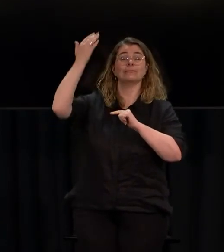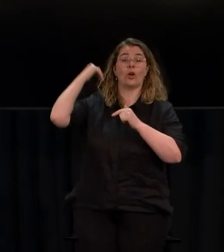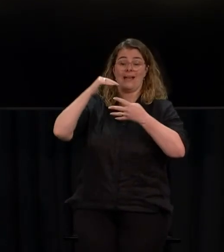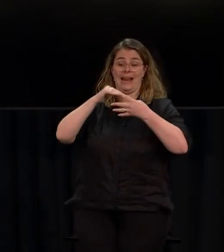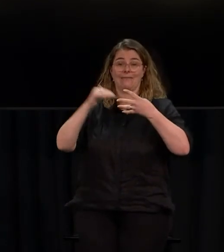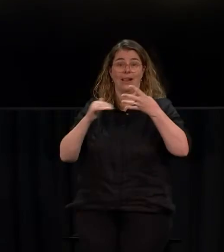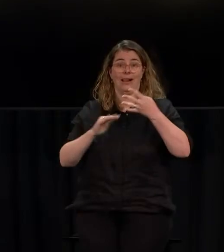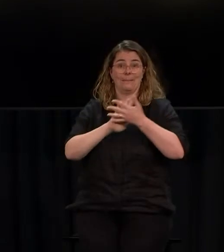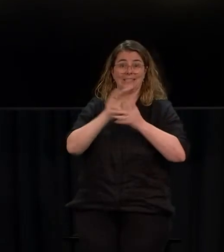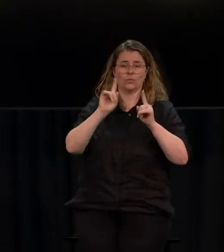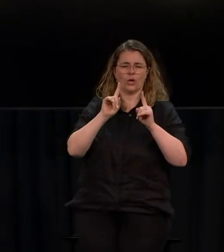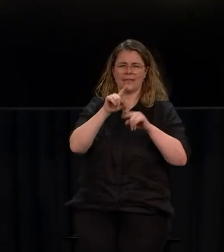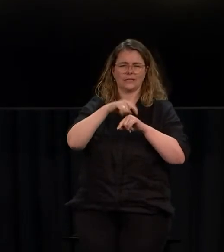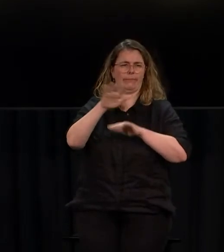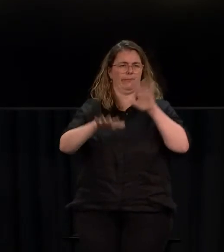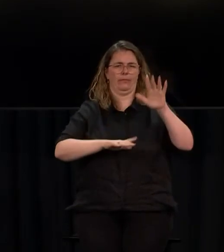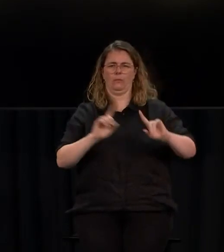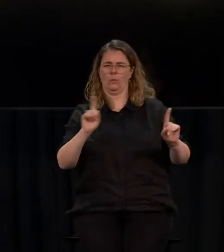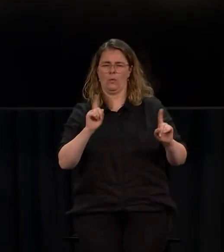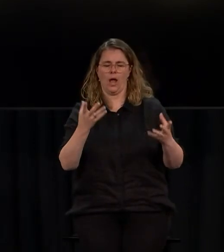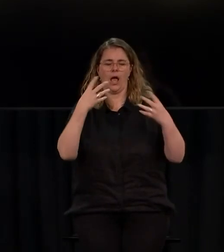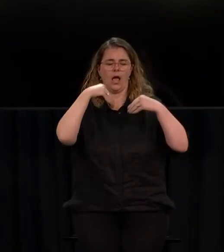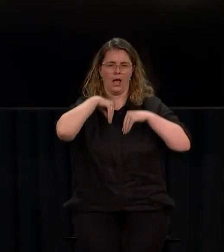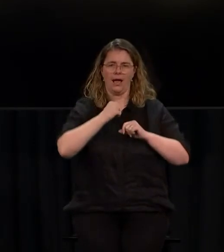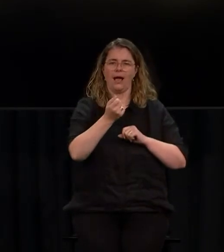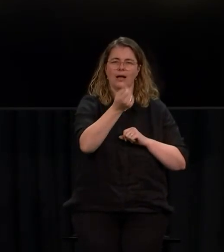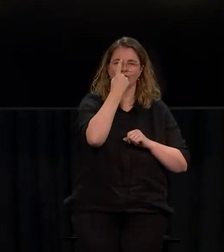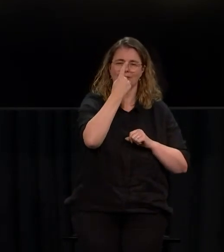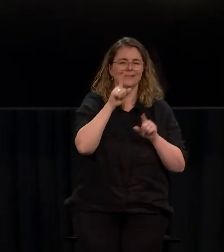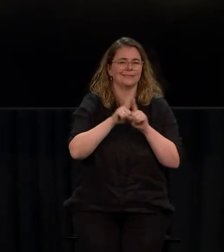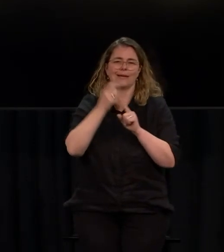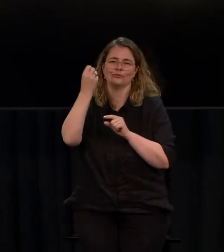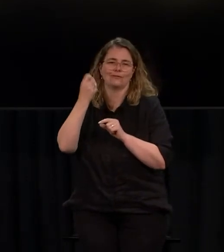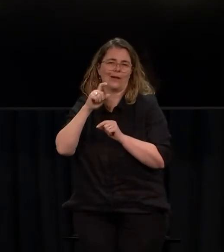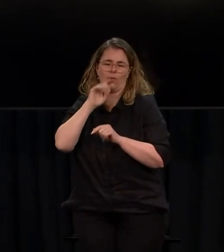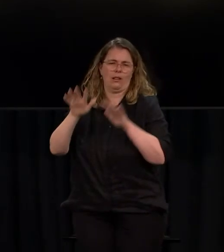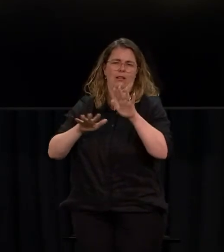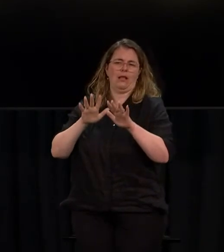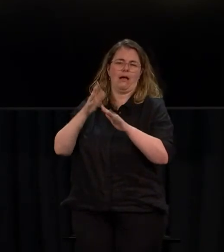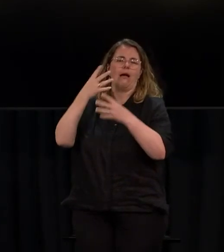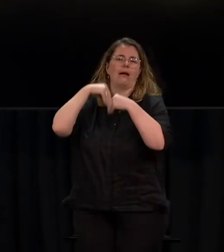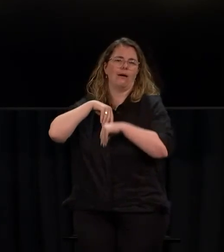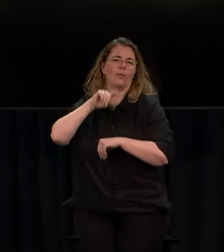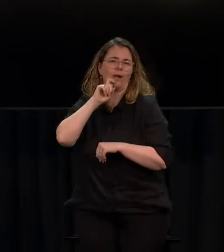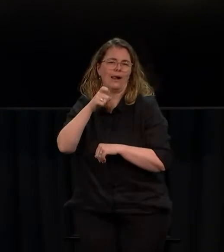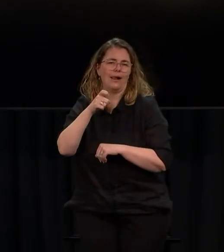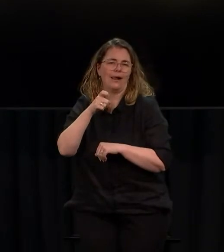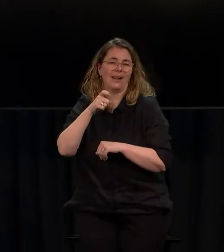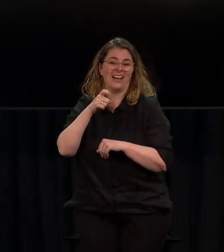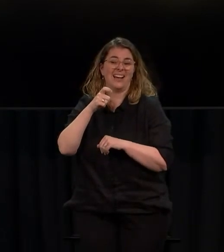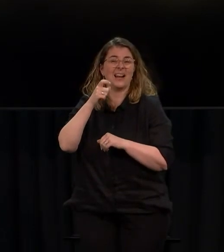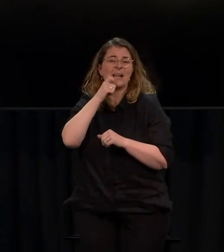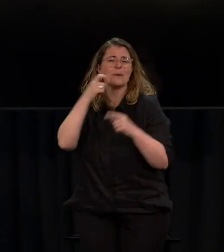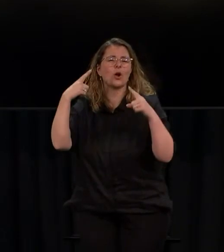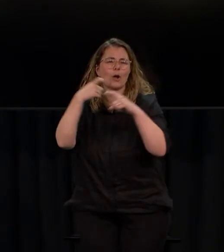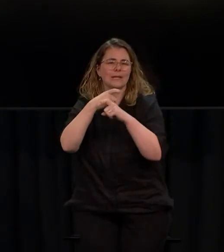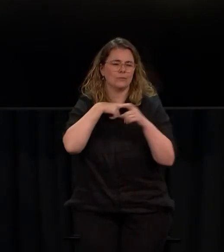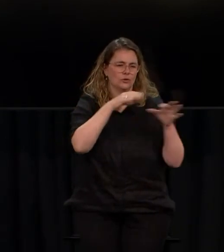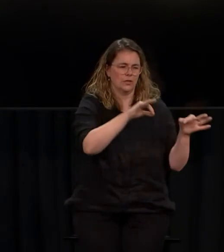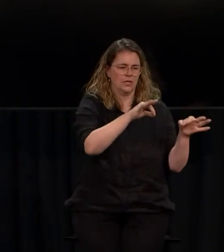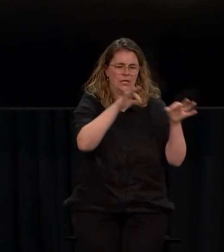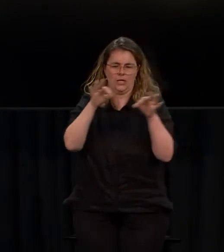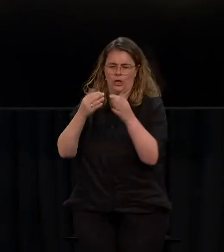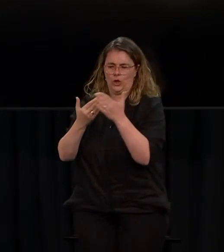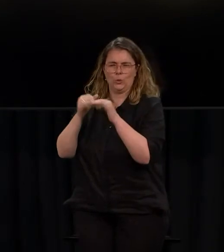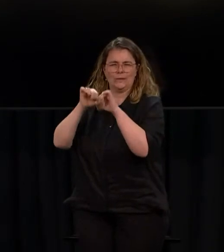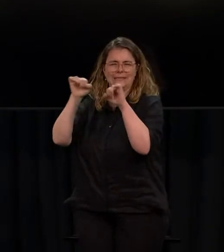took some time as well, and this will take time too, particularly because we have the complexity of transitioning from one system to another,